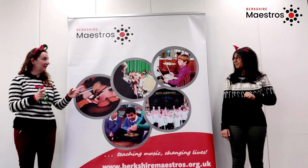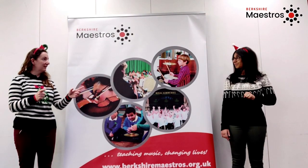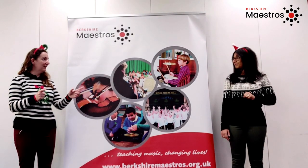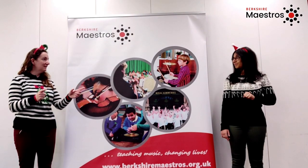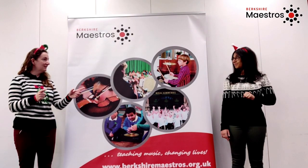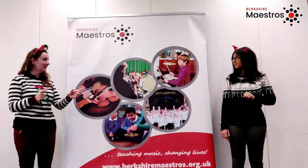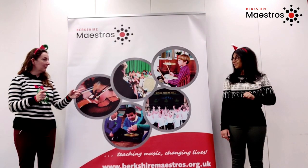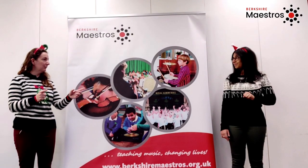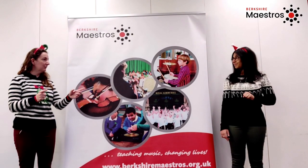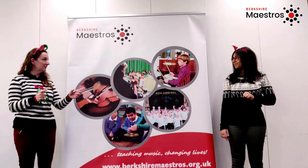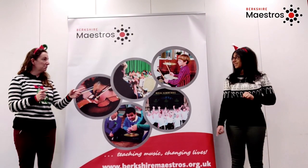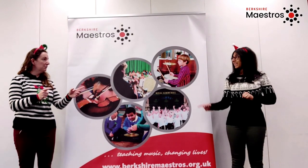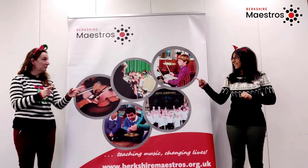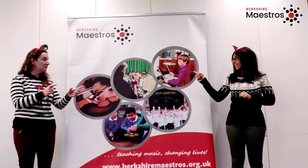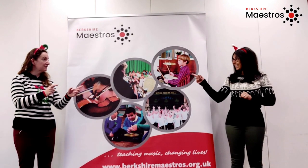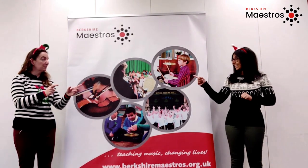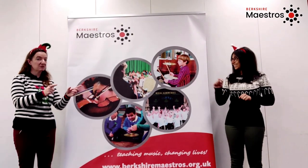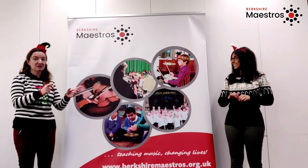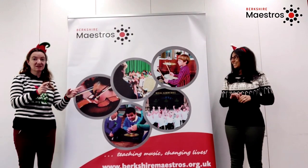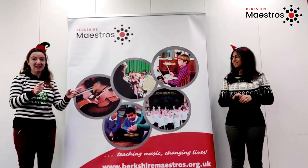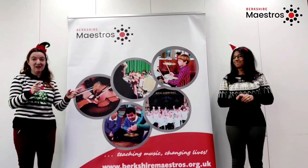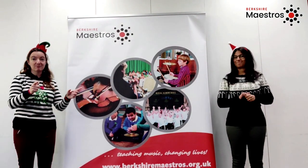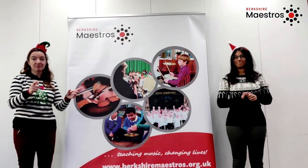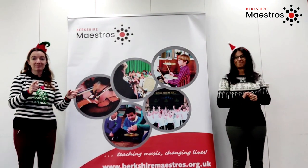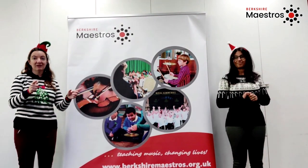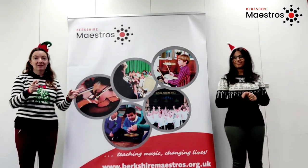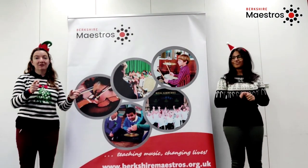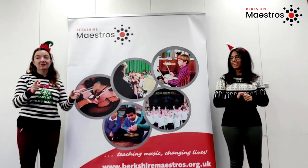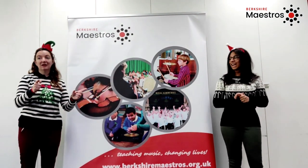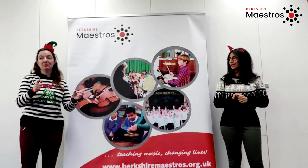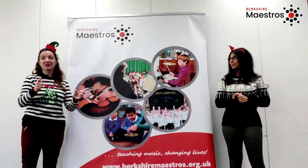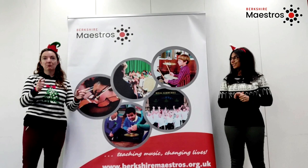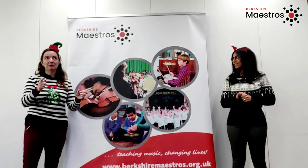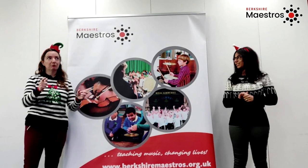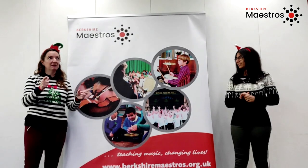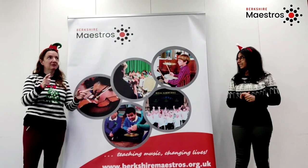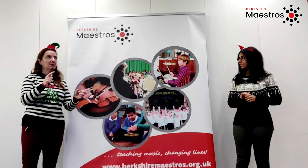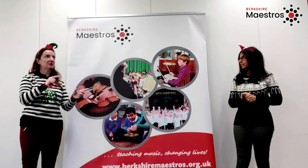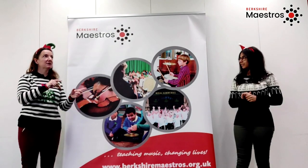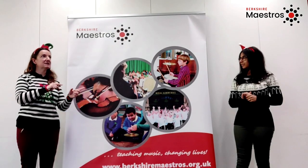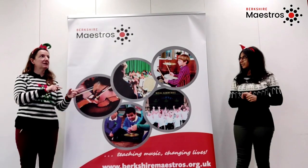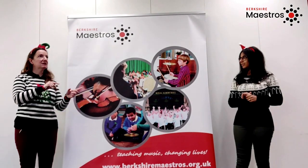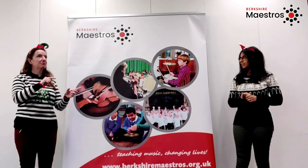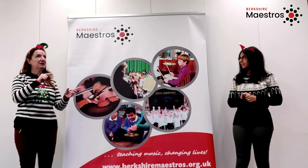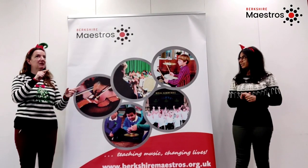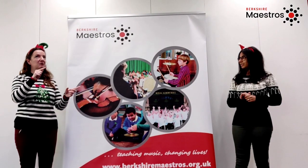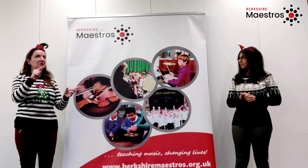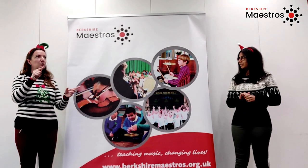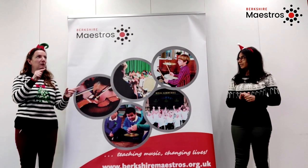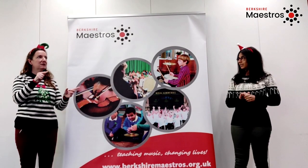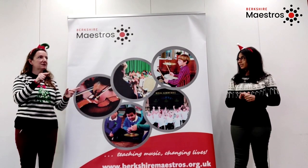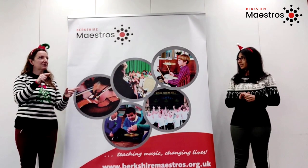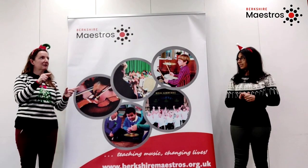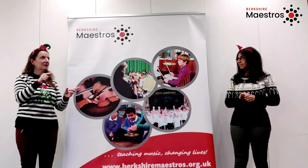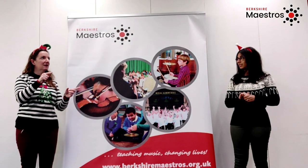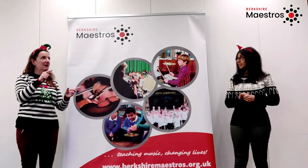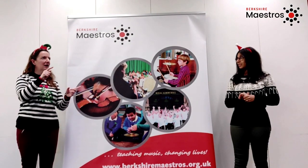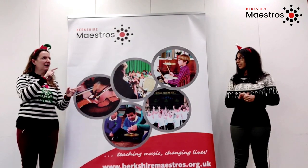The end there, wasn't it? Most of it was the same. Okay, absolutely. But then we repeated the words in the bleak midwinter, and